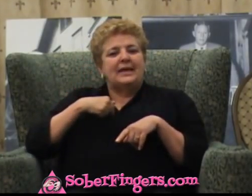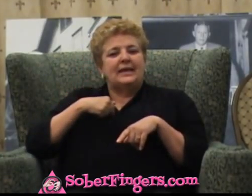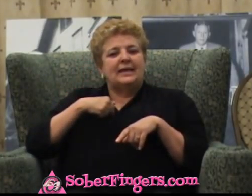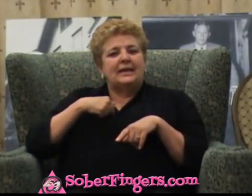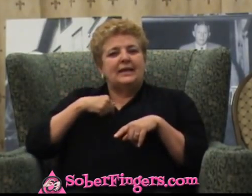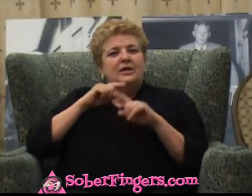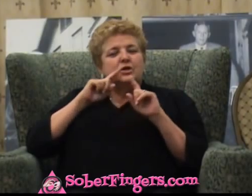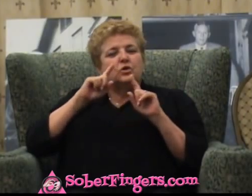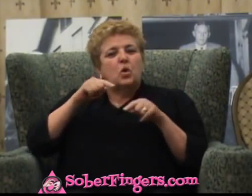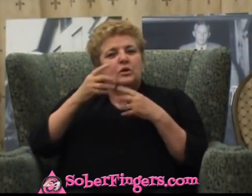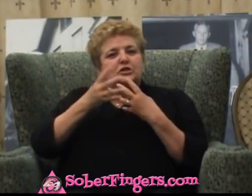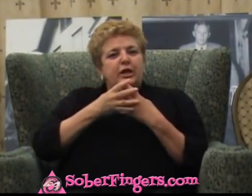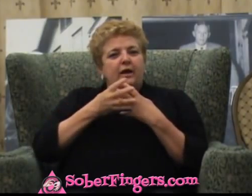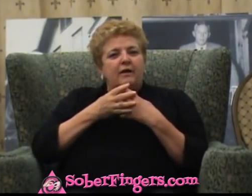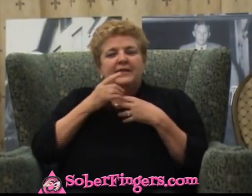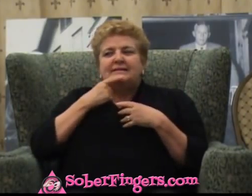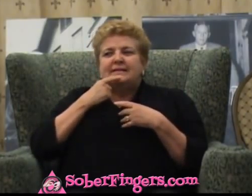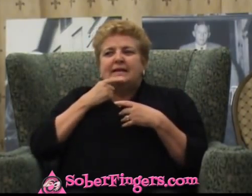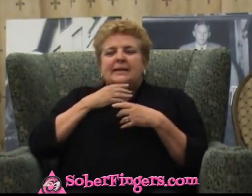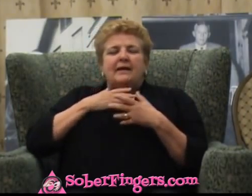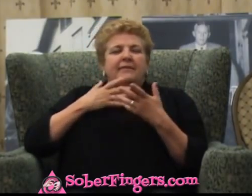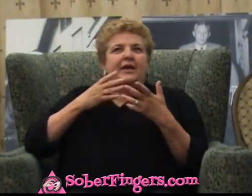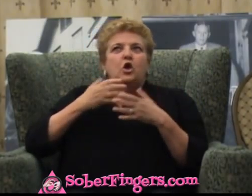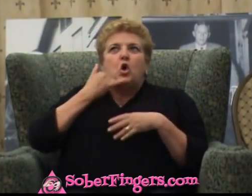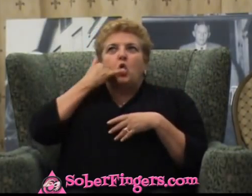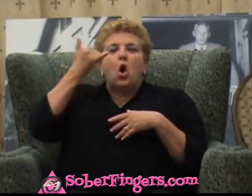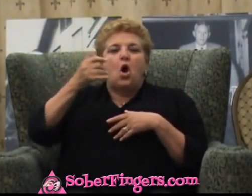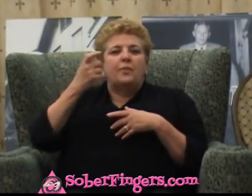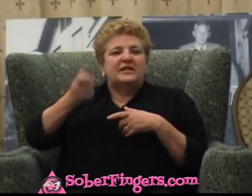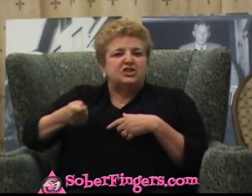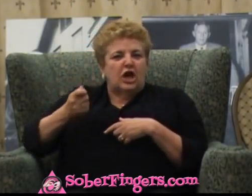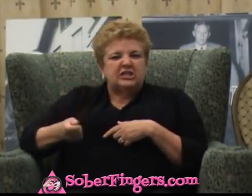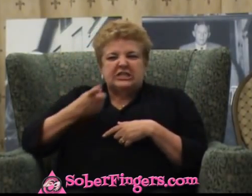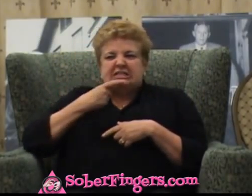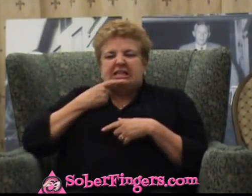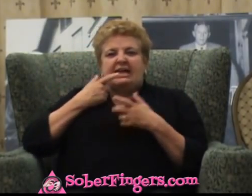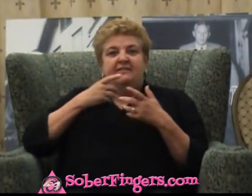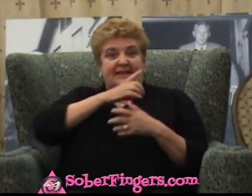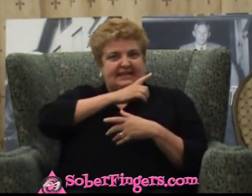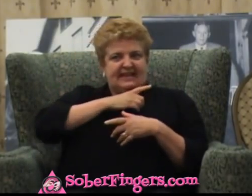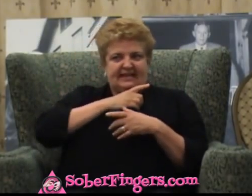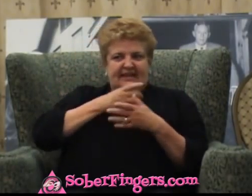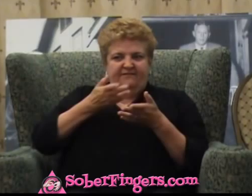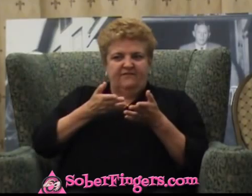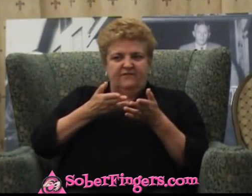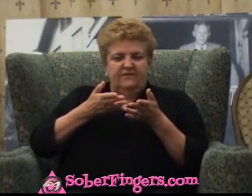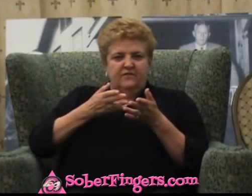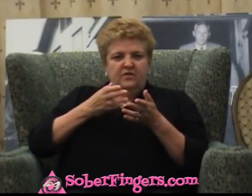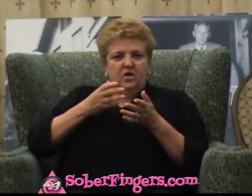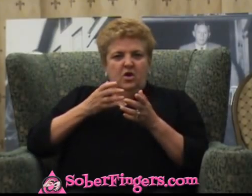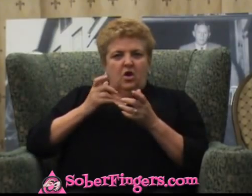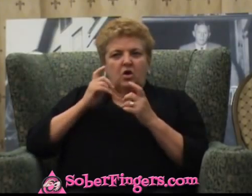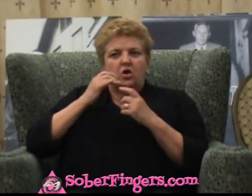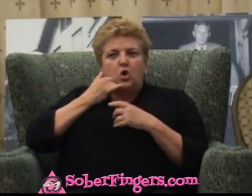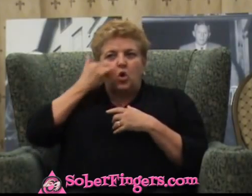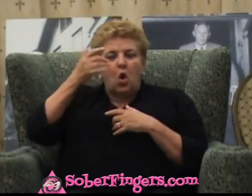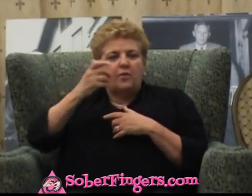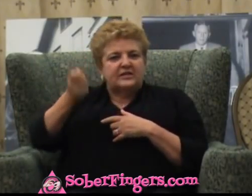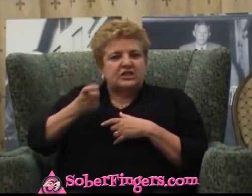friend come up with some money. They even called the judge themselves. The detectives called the judge and had him lower my bail so it was affordable. A friend showed up on Thanksgiving Day